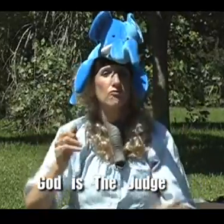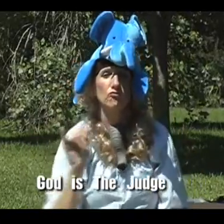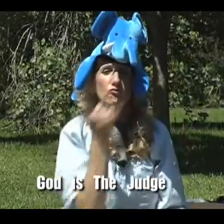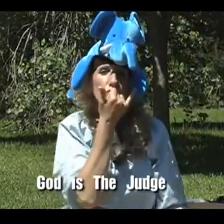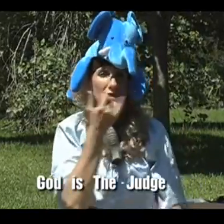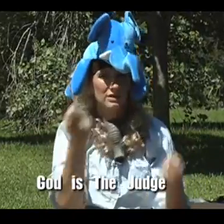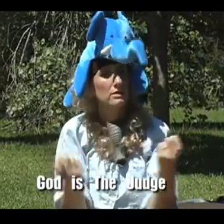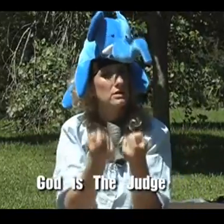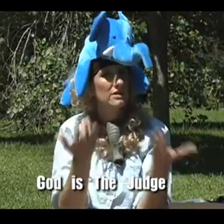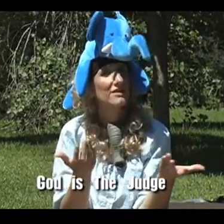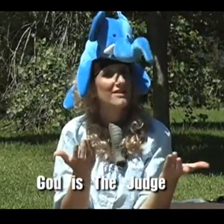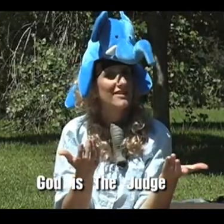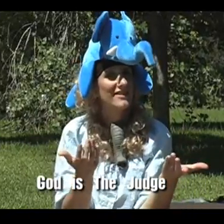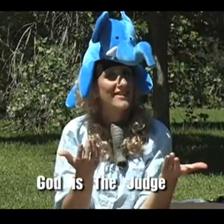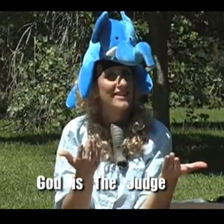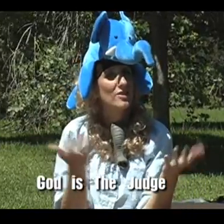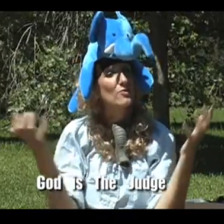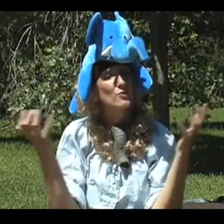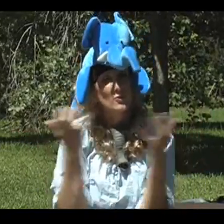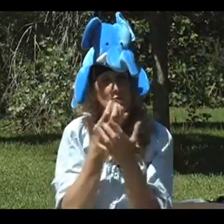judge wrongdoing and sin. Oh,